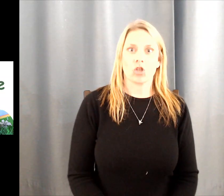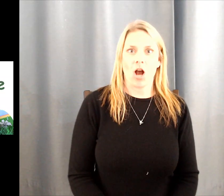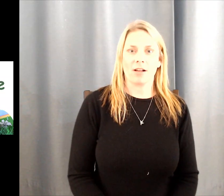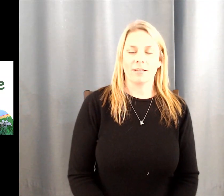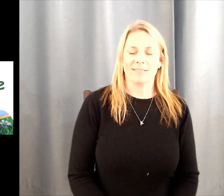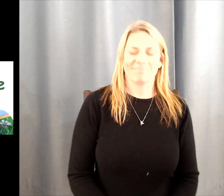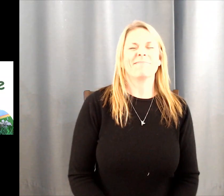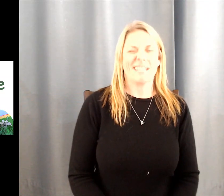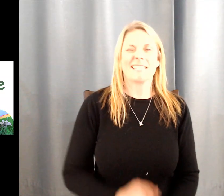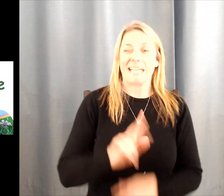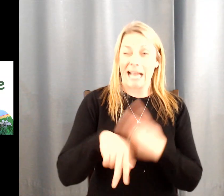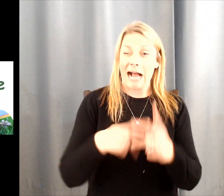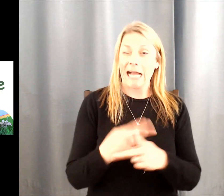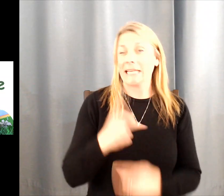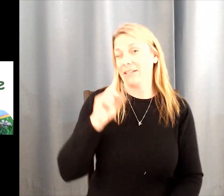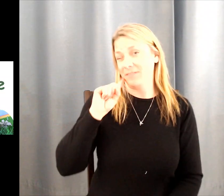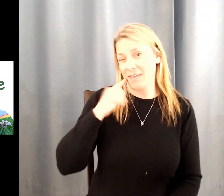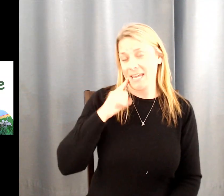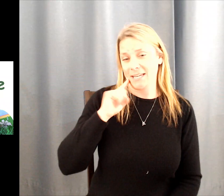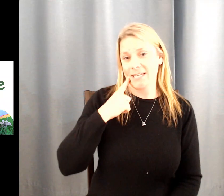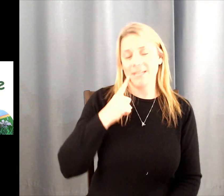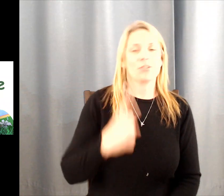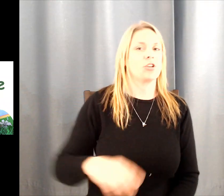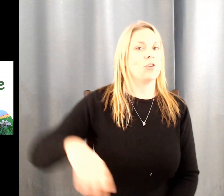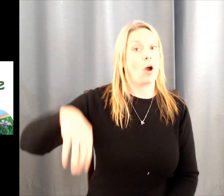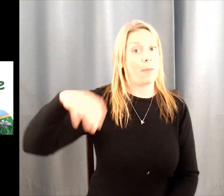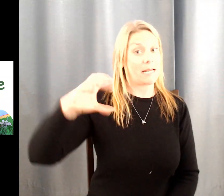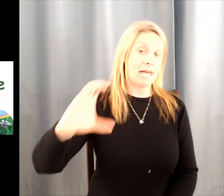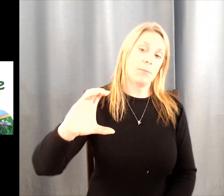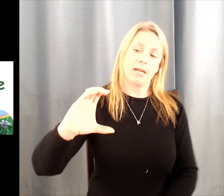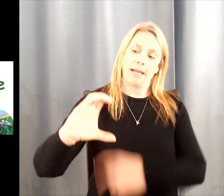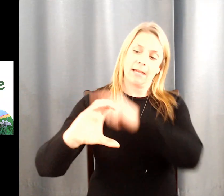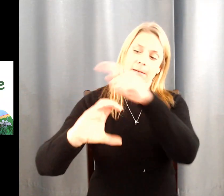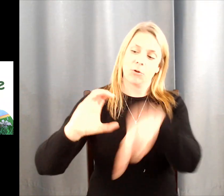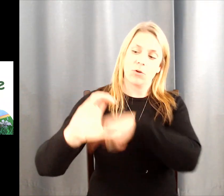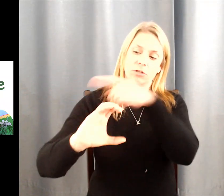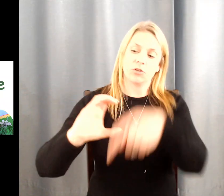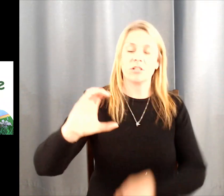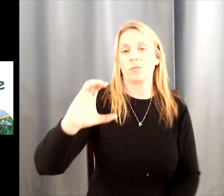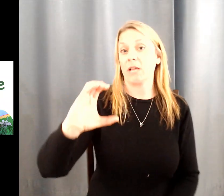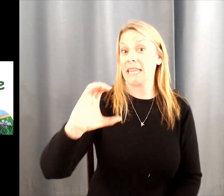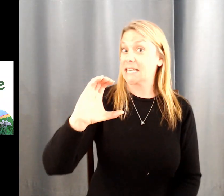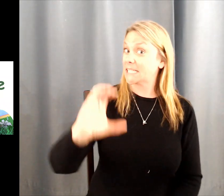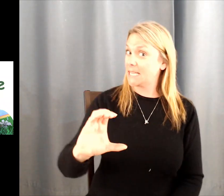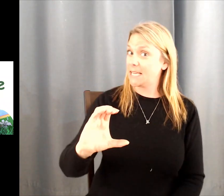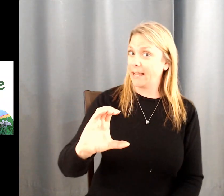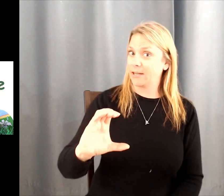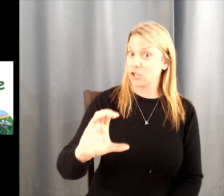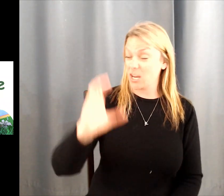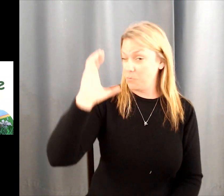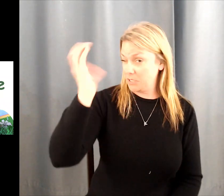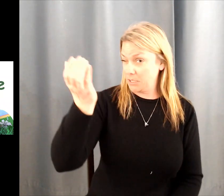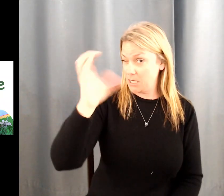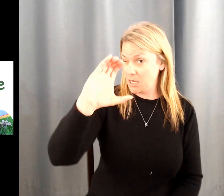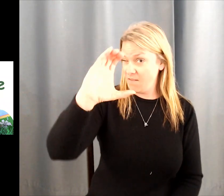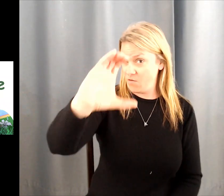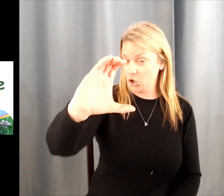Chocolate. It's a kind of candy. So on my dominant hand, I'm going to display the C hand shape, C for